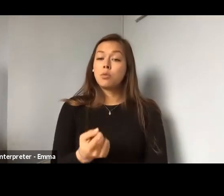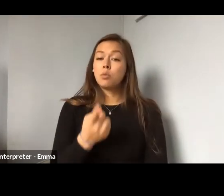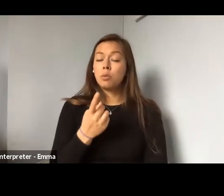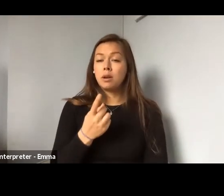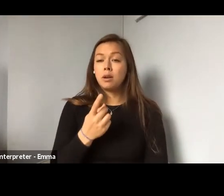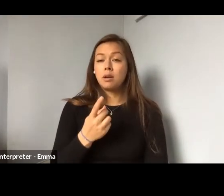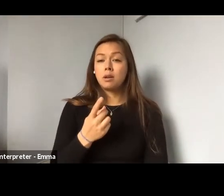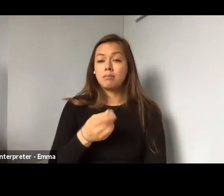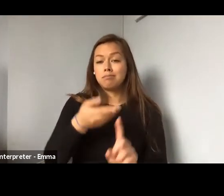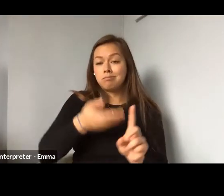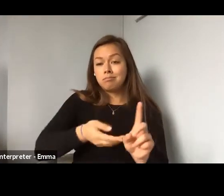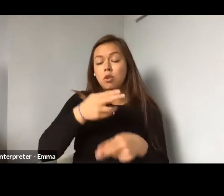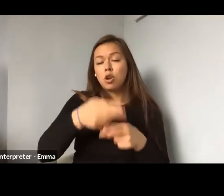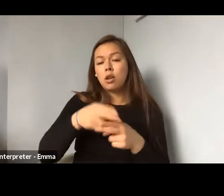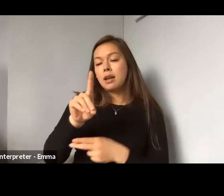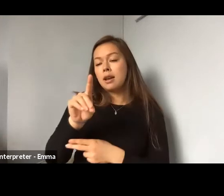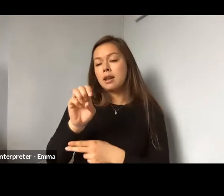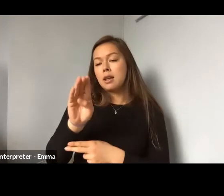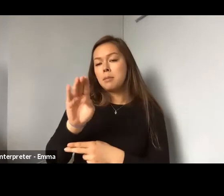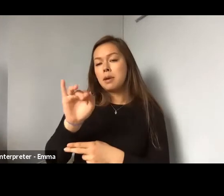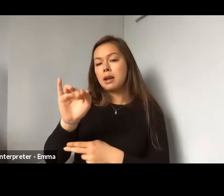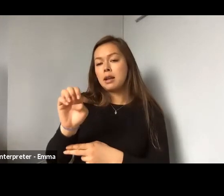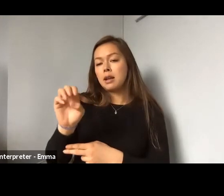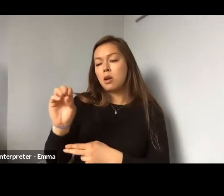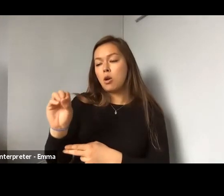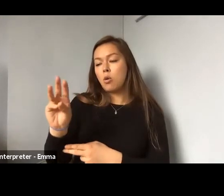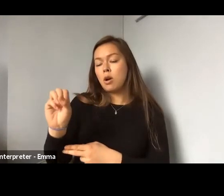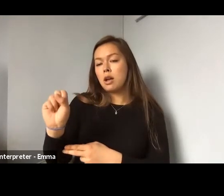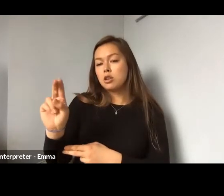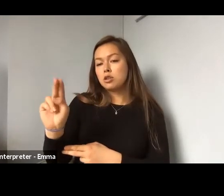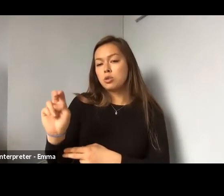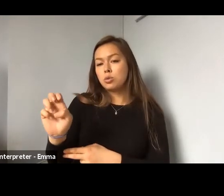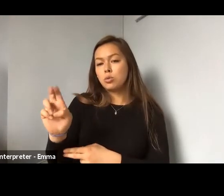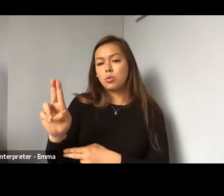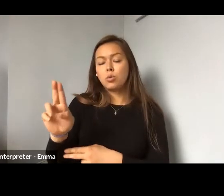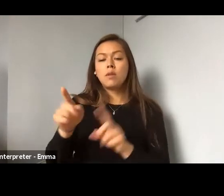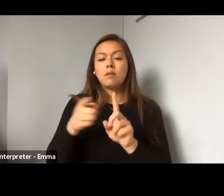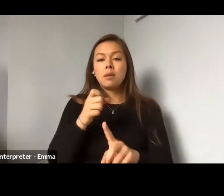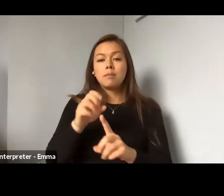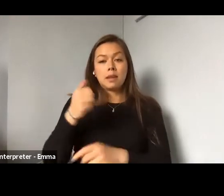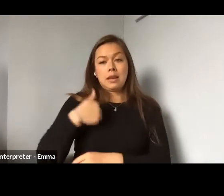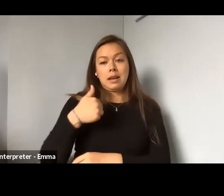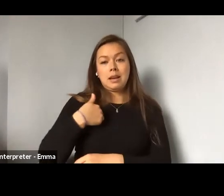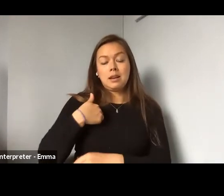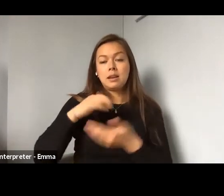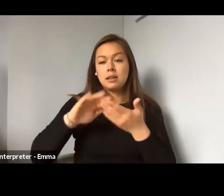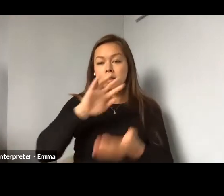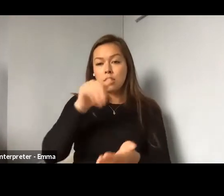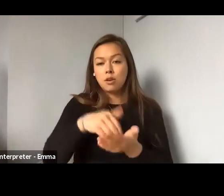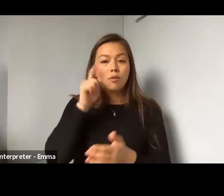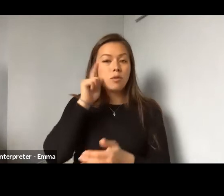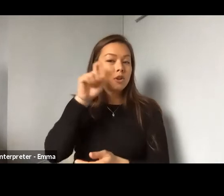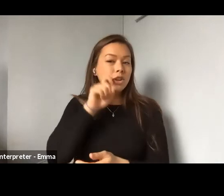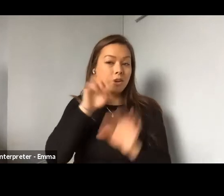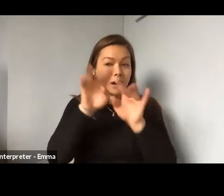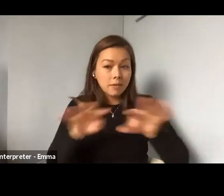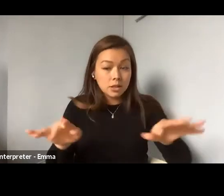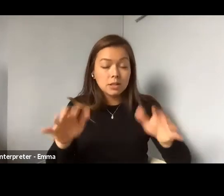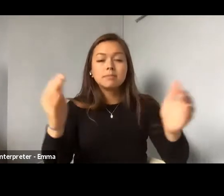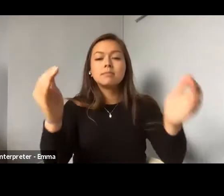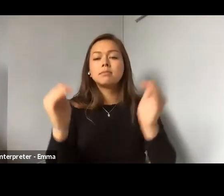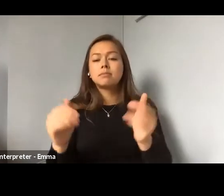for Gender and Sexual Diversity. We had Jamie Sampa and Rebecca Hooten from the 519 here in Toronto, Victoria Bell